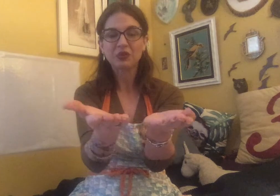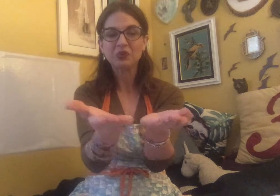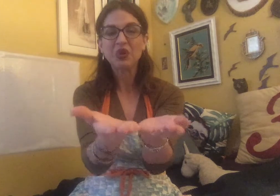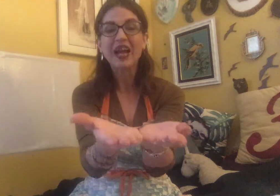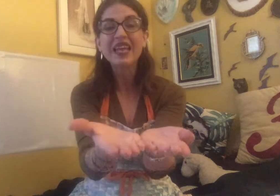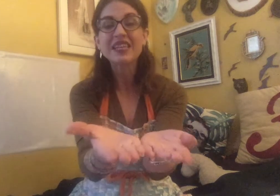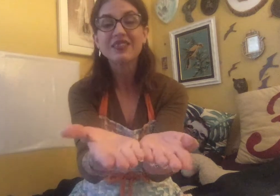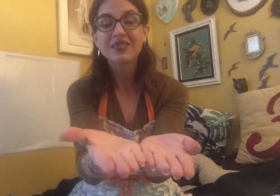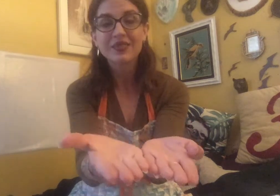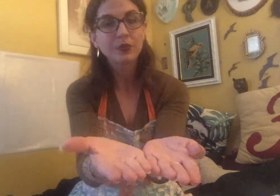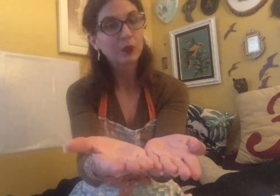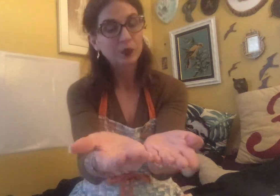rice.